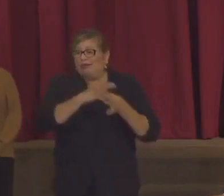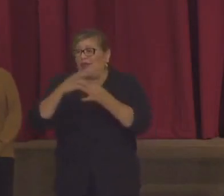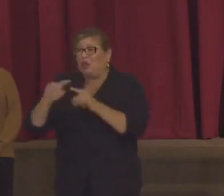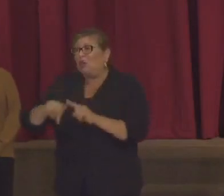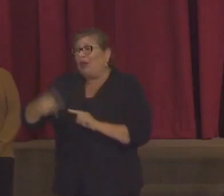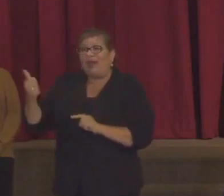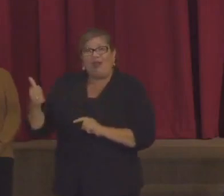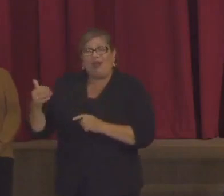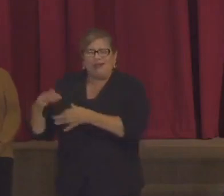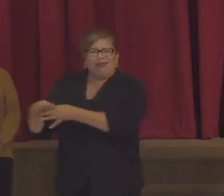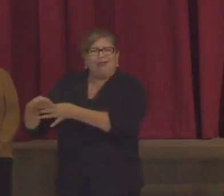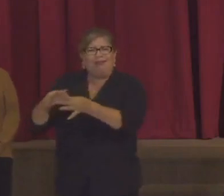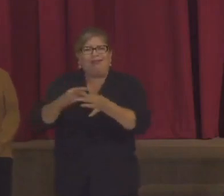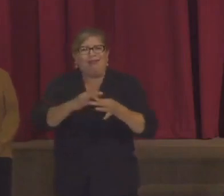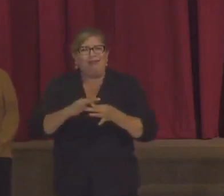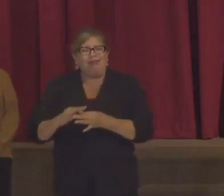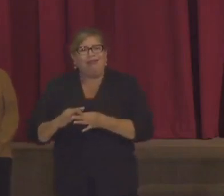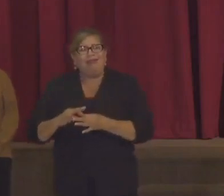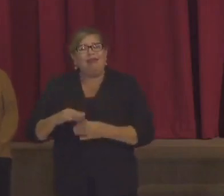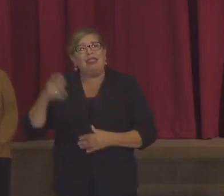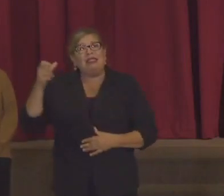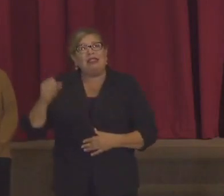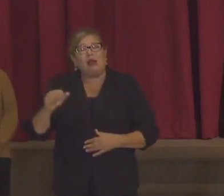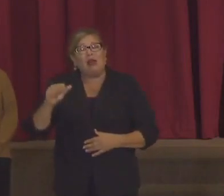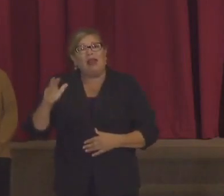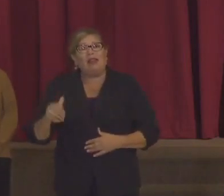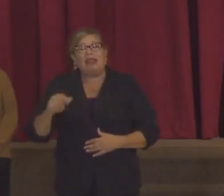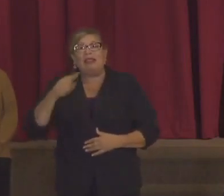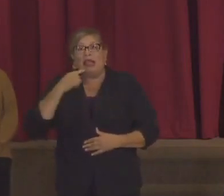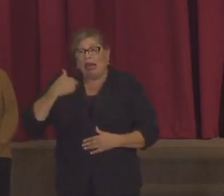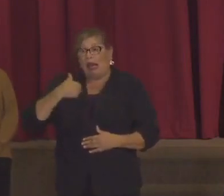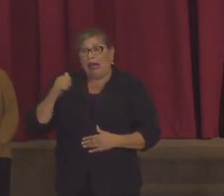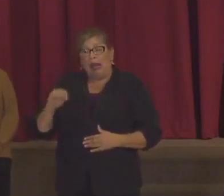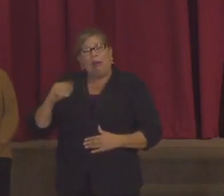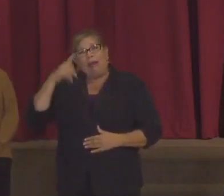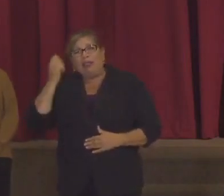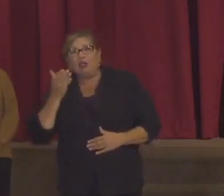called Ubuntu. I am because you are.